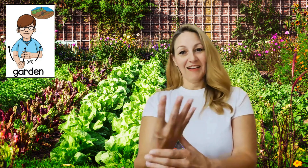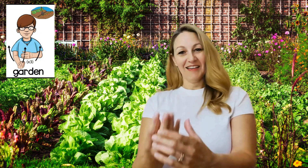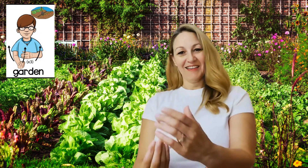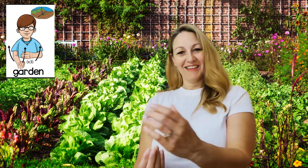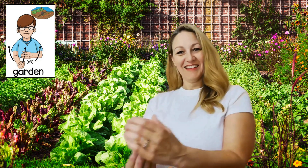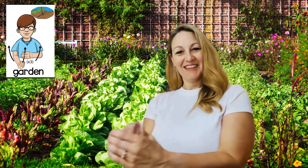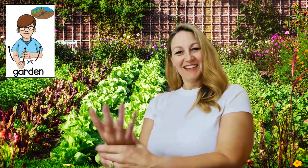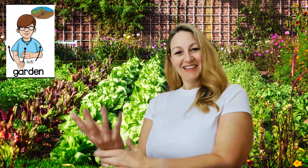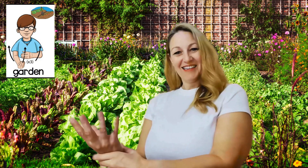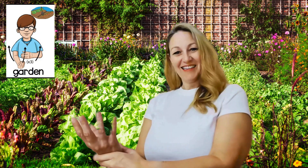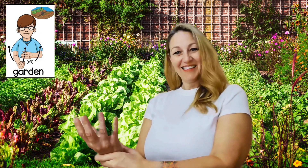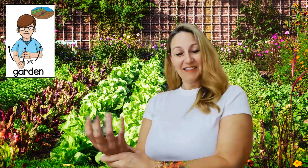Garden.